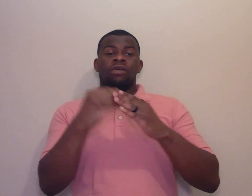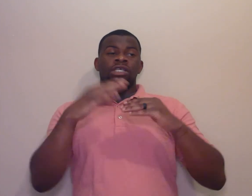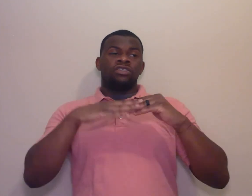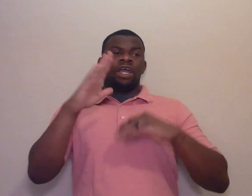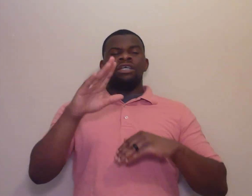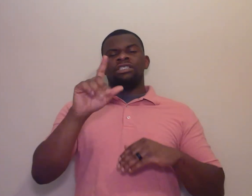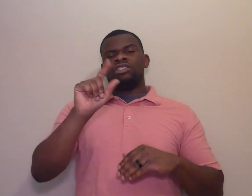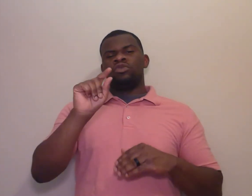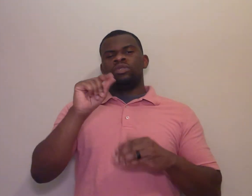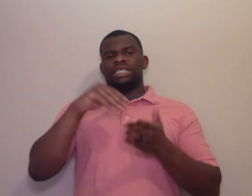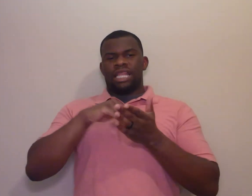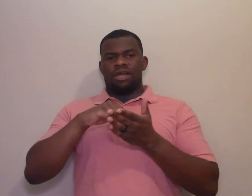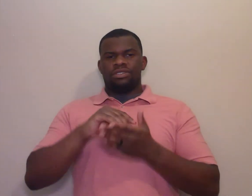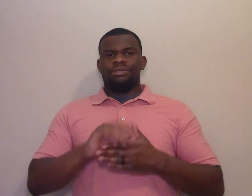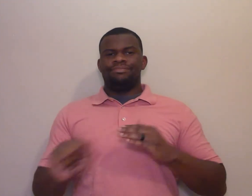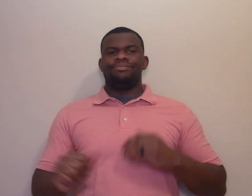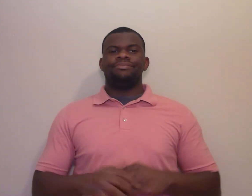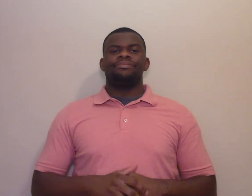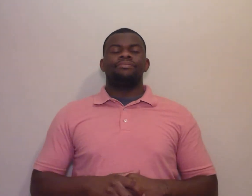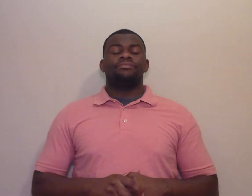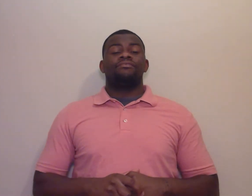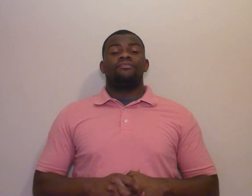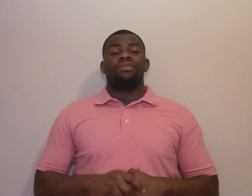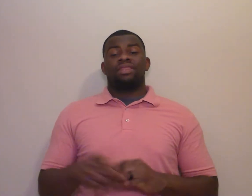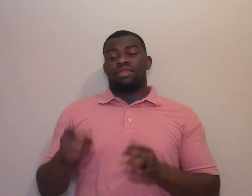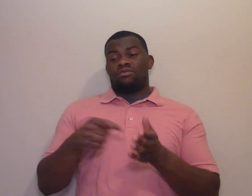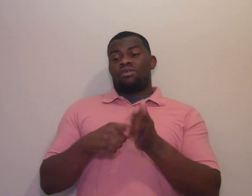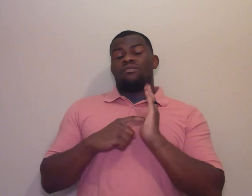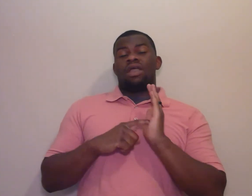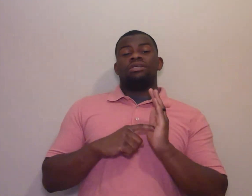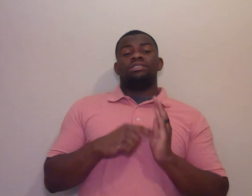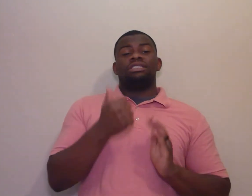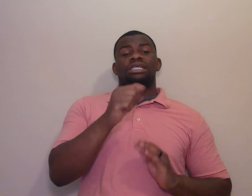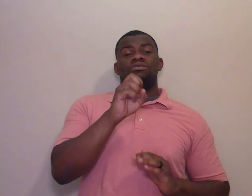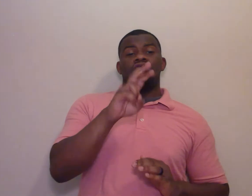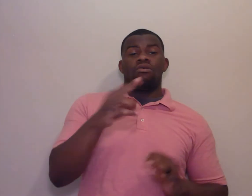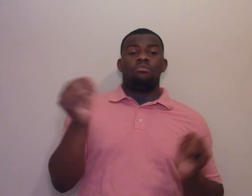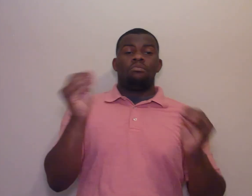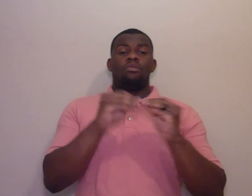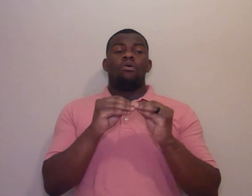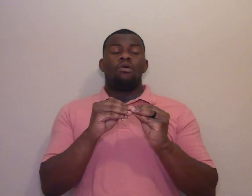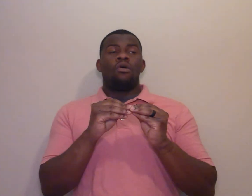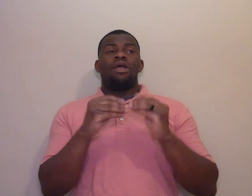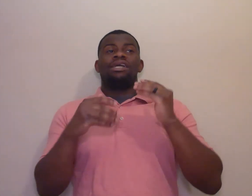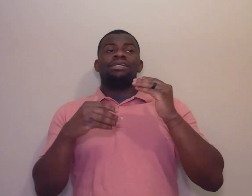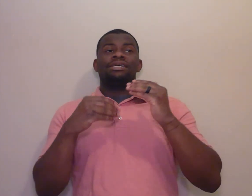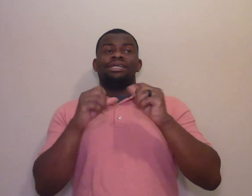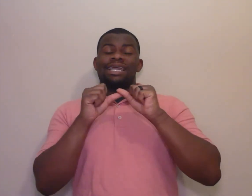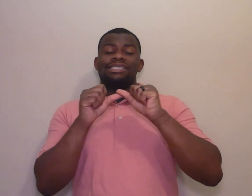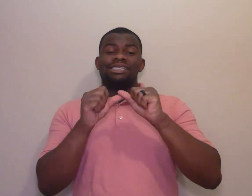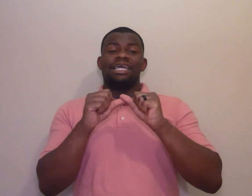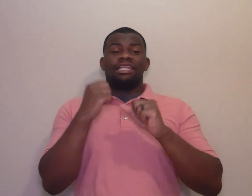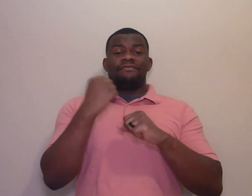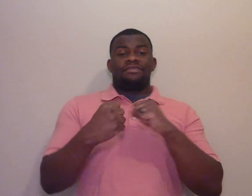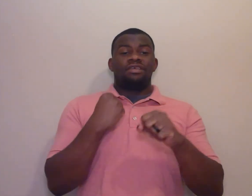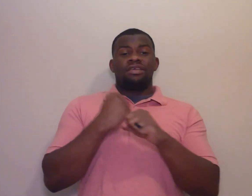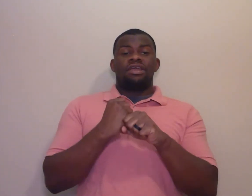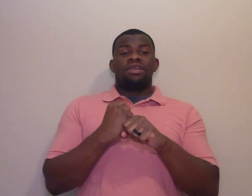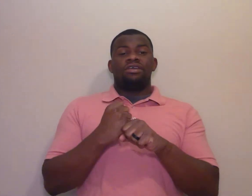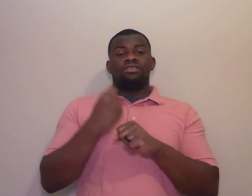NMSU retirement requires 10 or more consecutive years of benefits eligible service, separate from what the NMERB requires